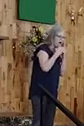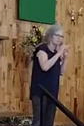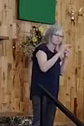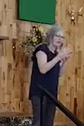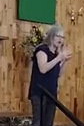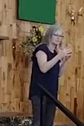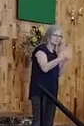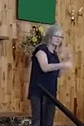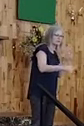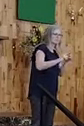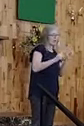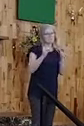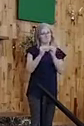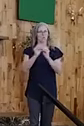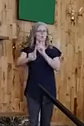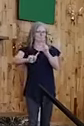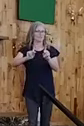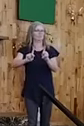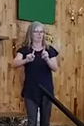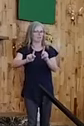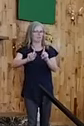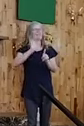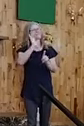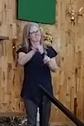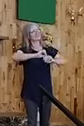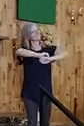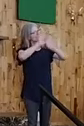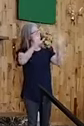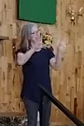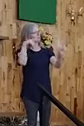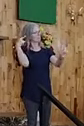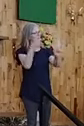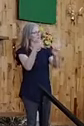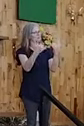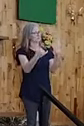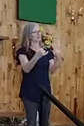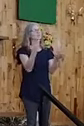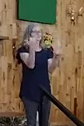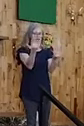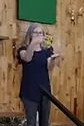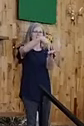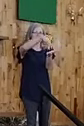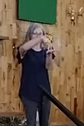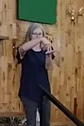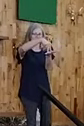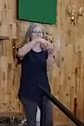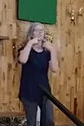there's a clear message today. So let's now stand and profess our faith.